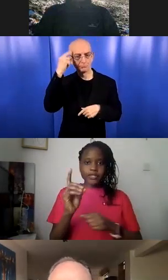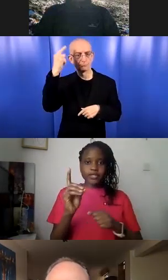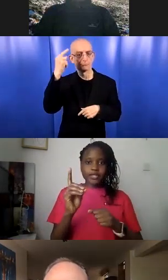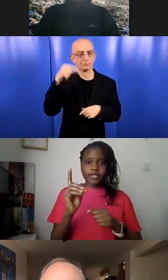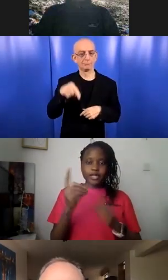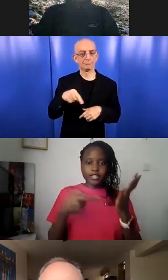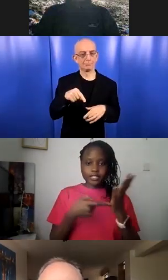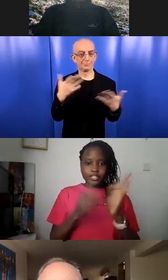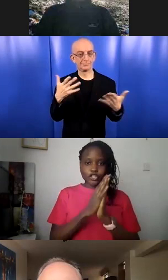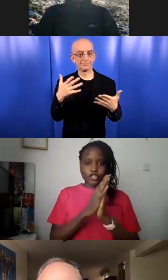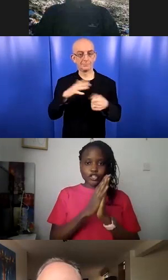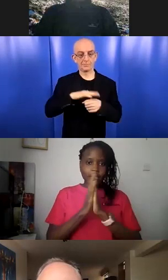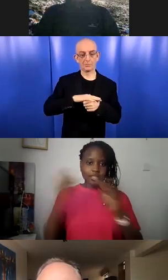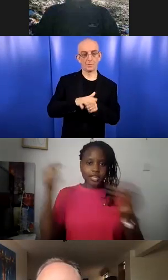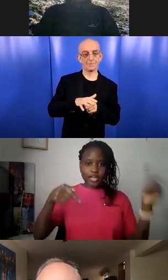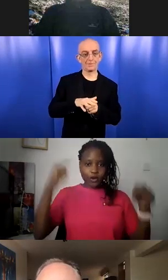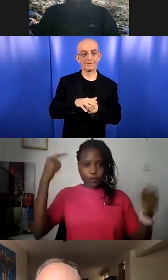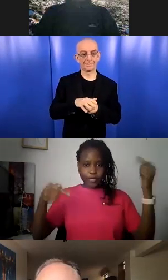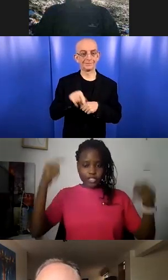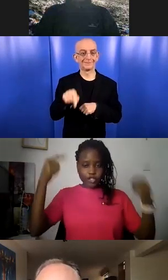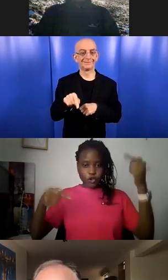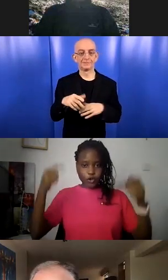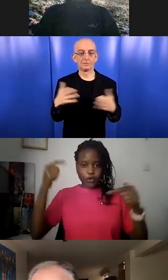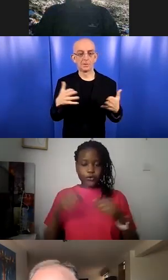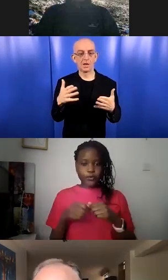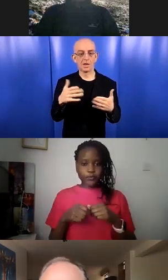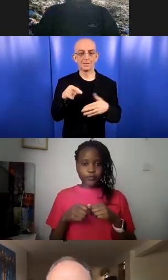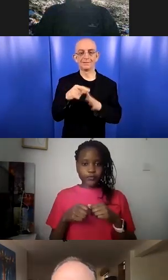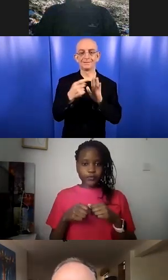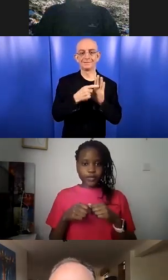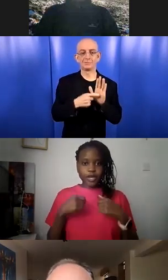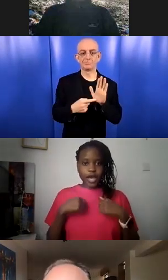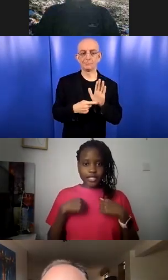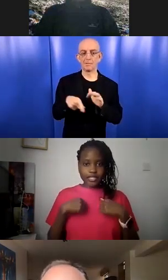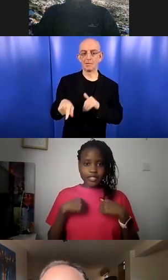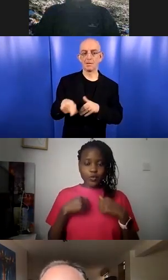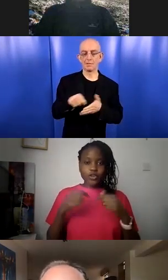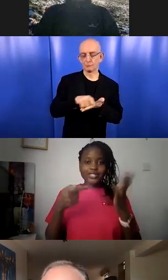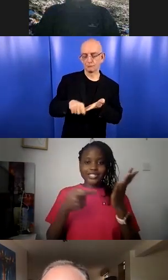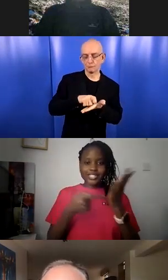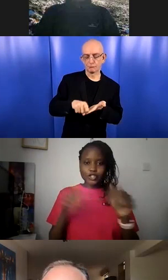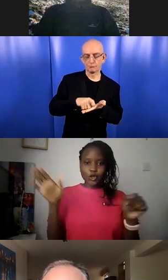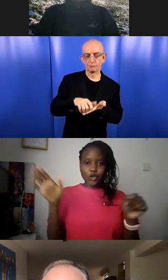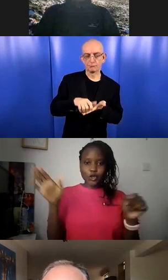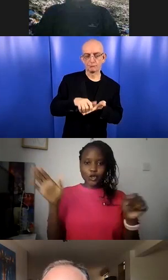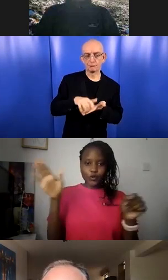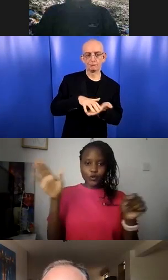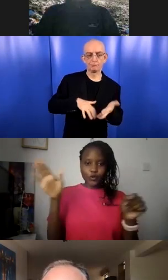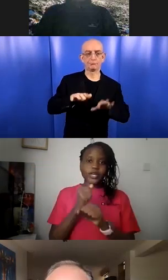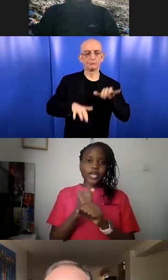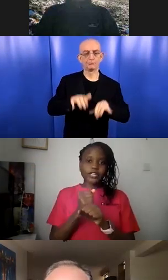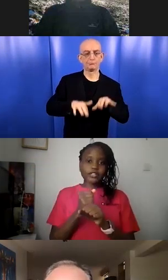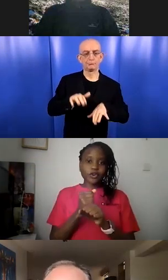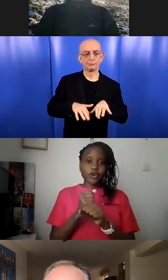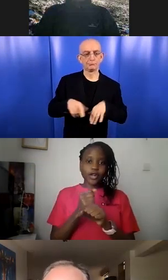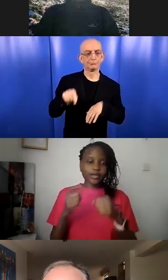competition that we made entirely digital. We've been running it for some years now